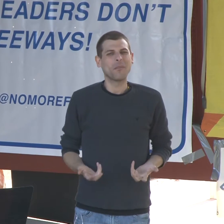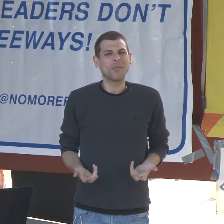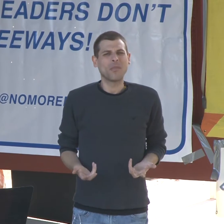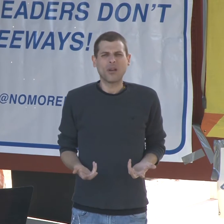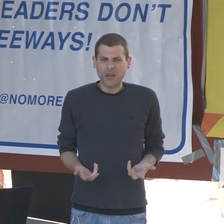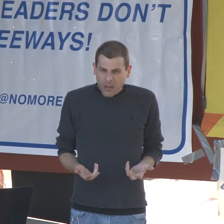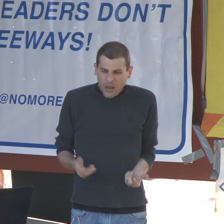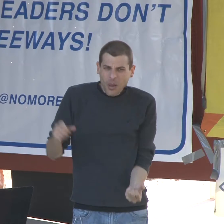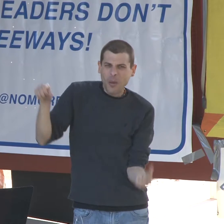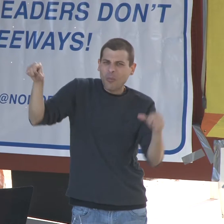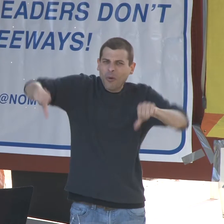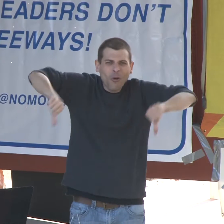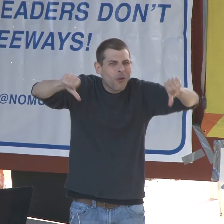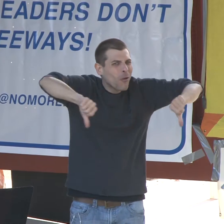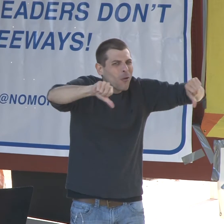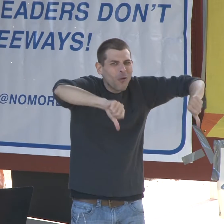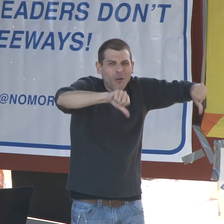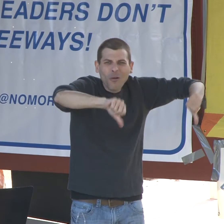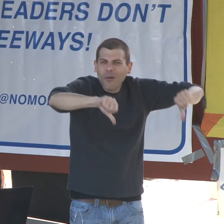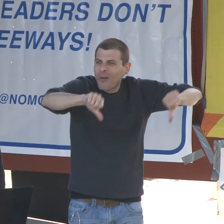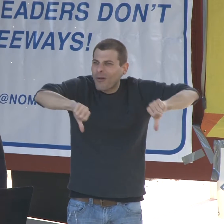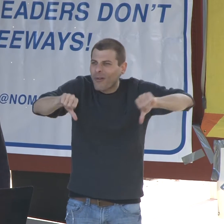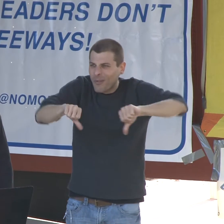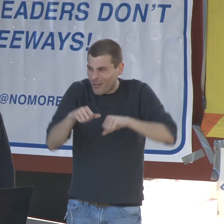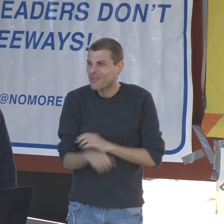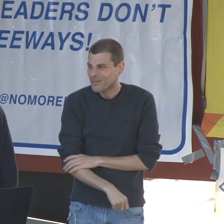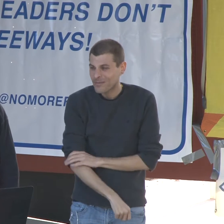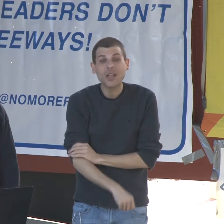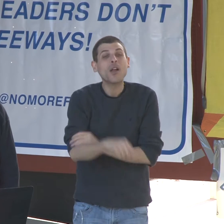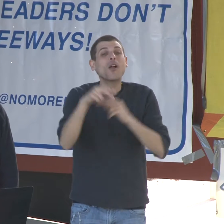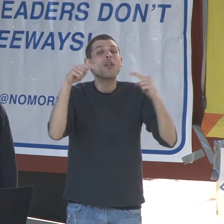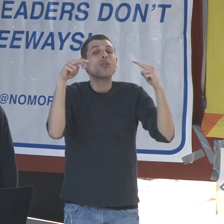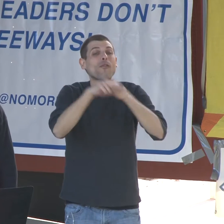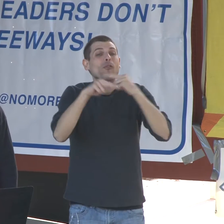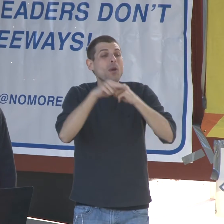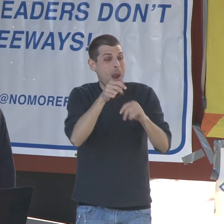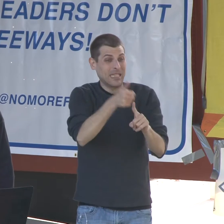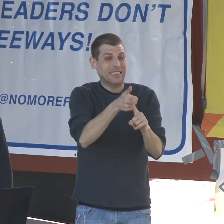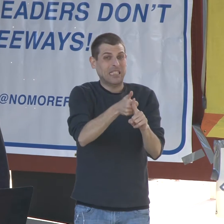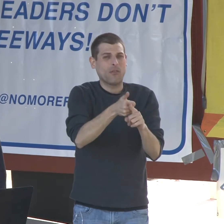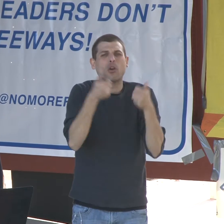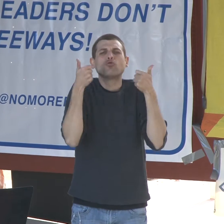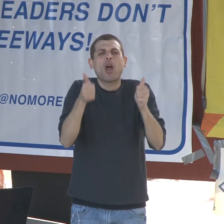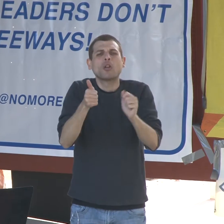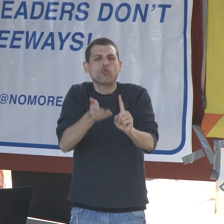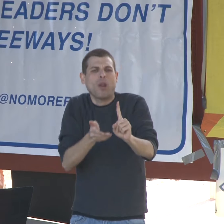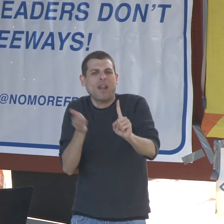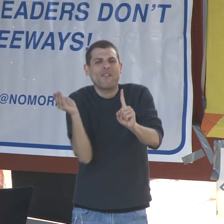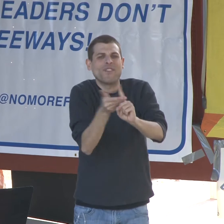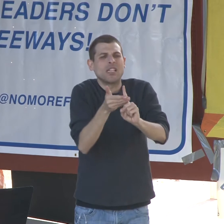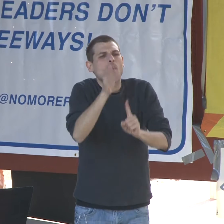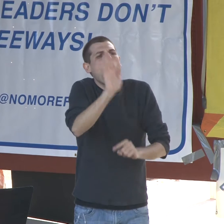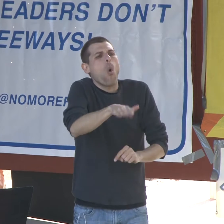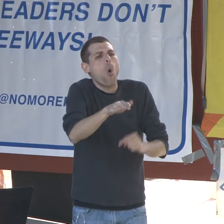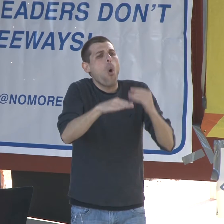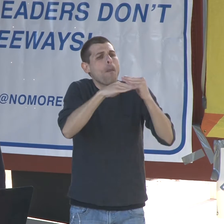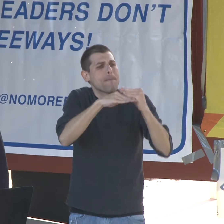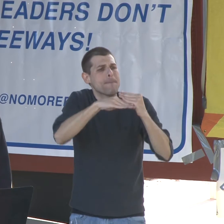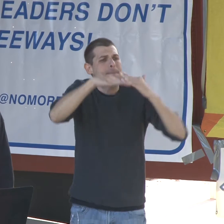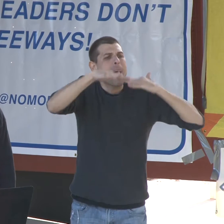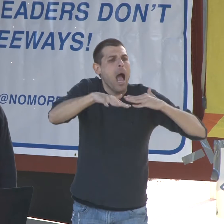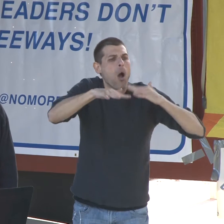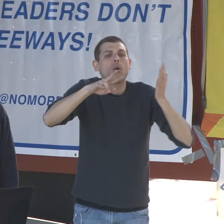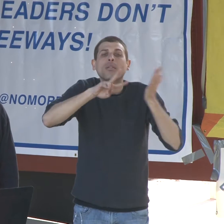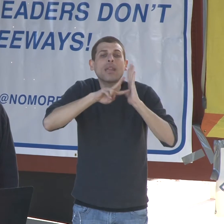Then finally, the thing I have to say is, the freeway itself is being sold as a way to solve congestion. But